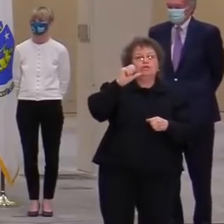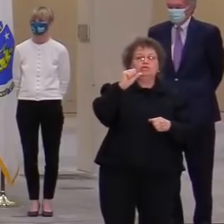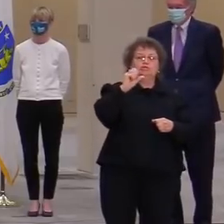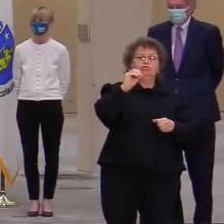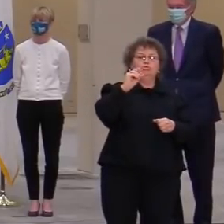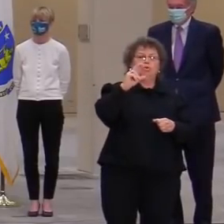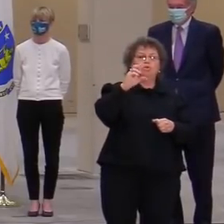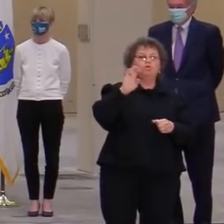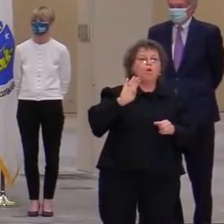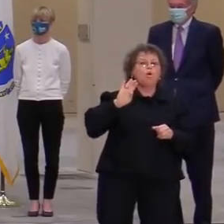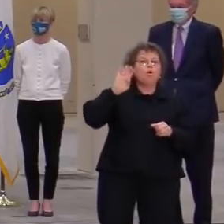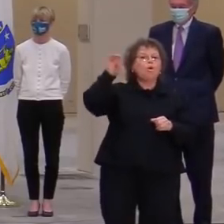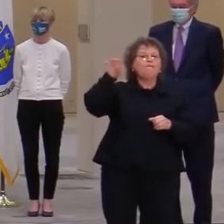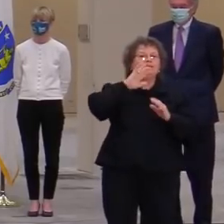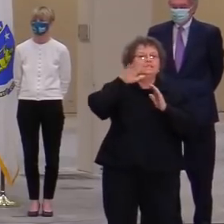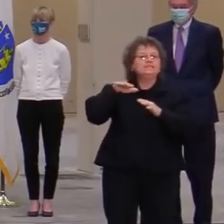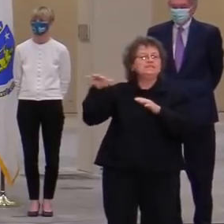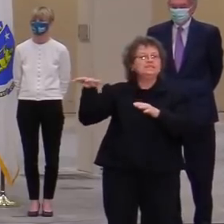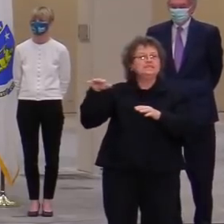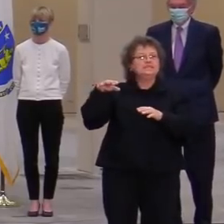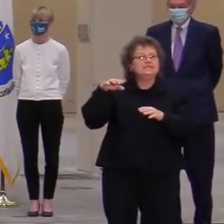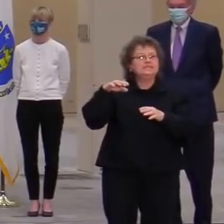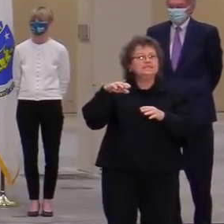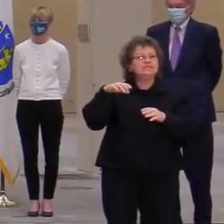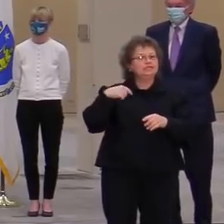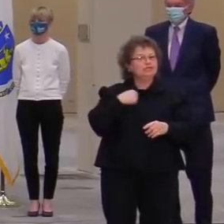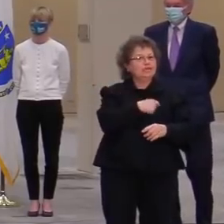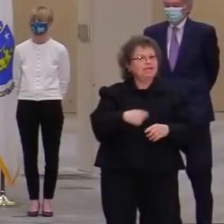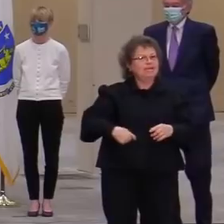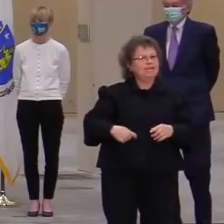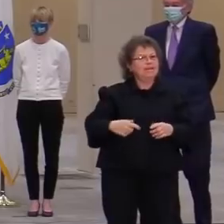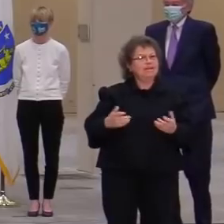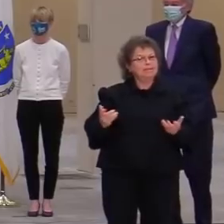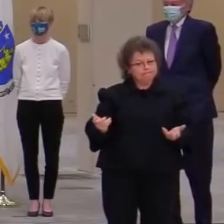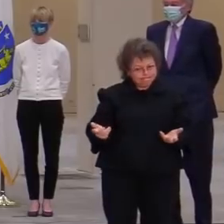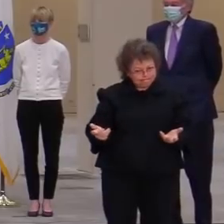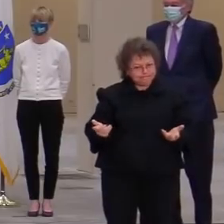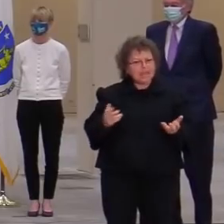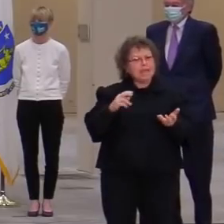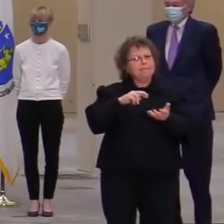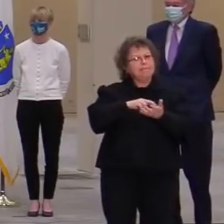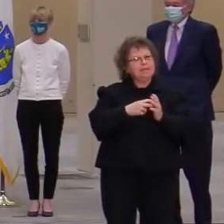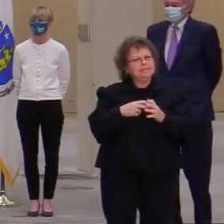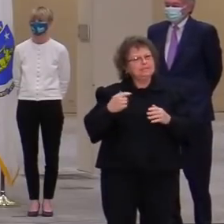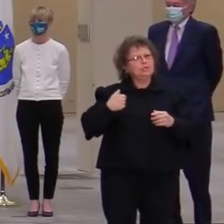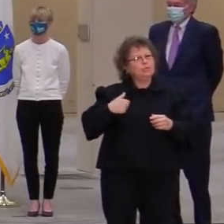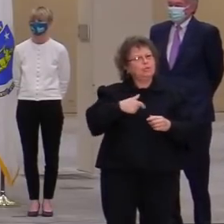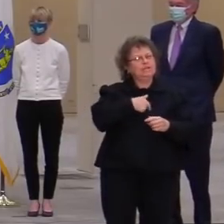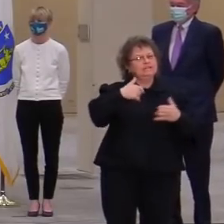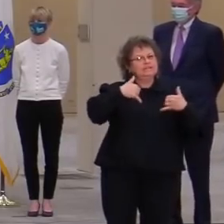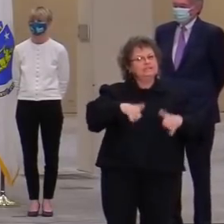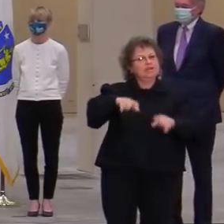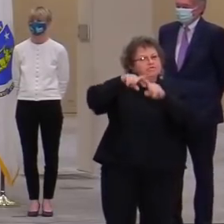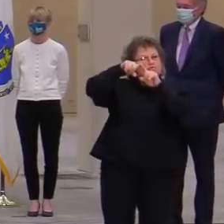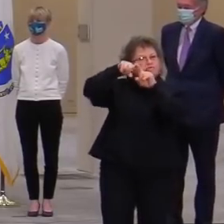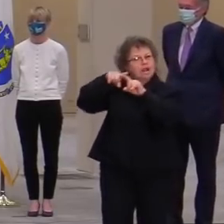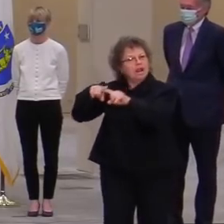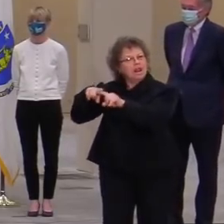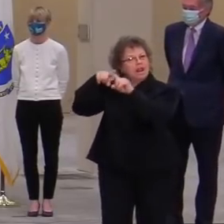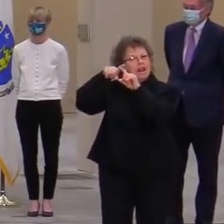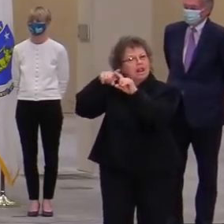overseas, that doesn't eliminate the vulnerability that we have, because we're still reliant on